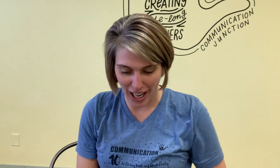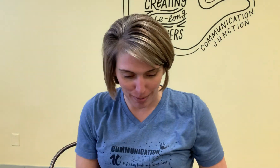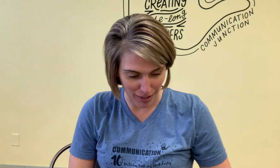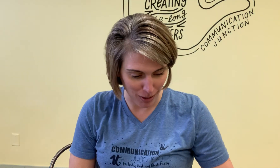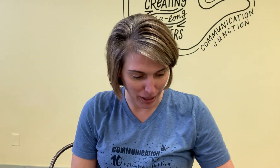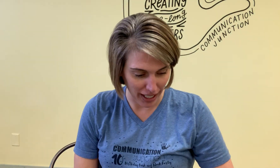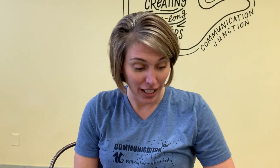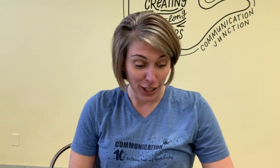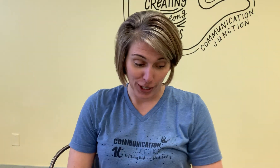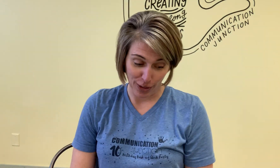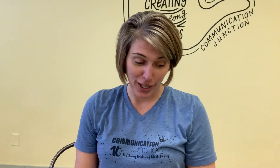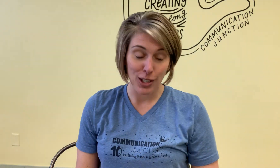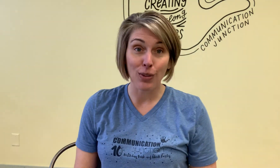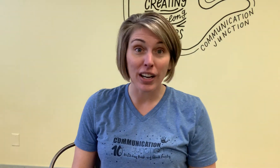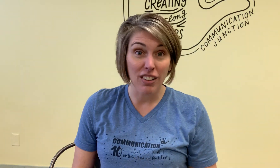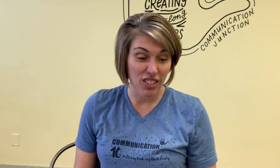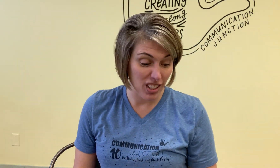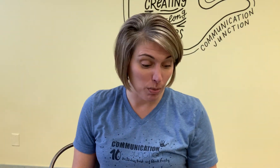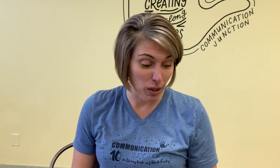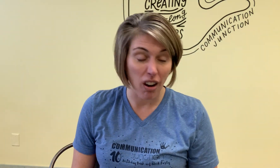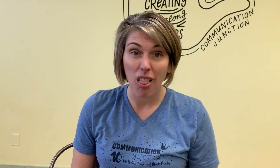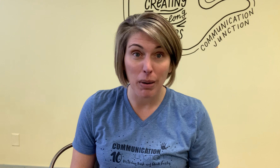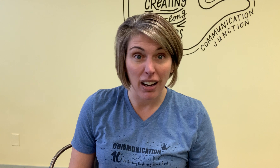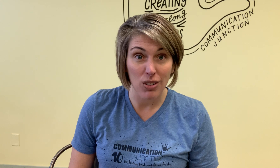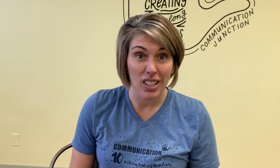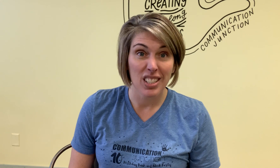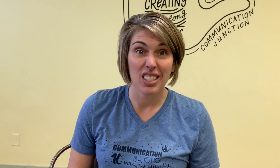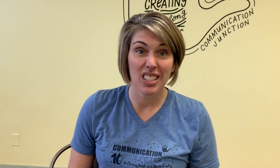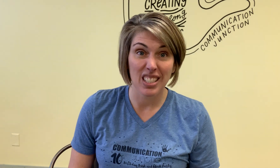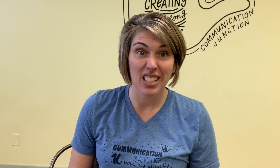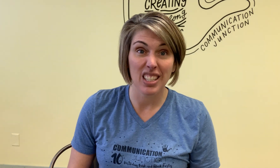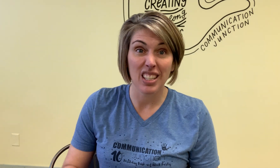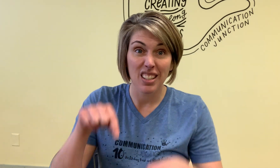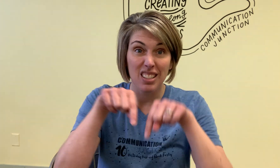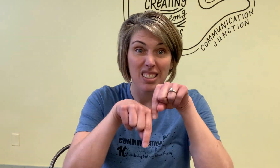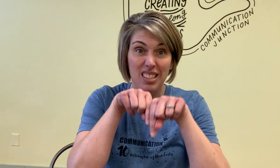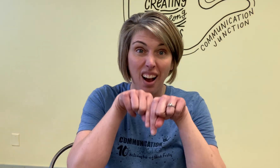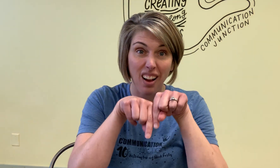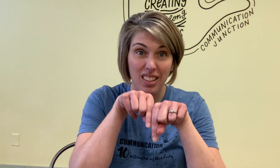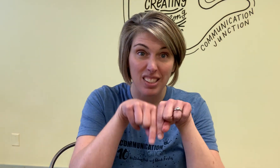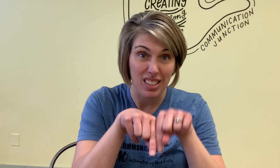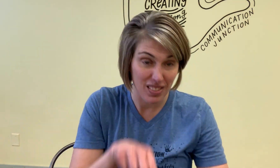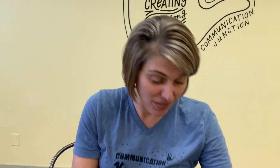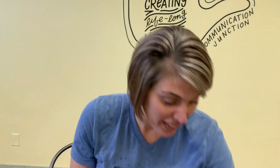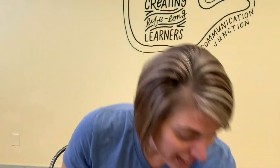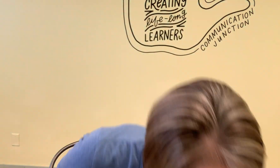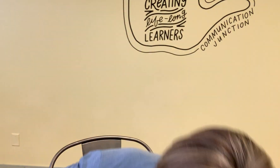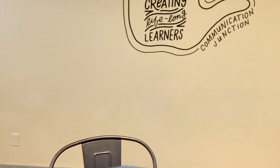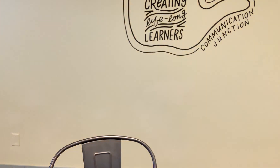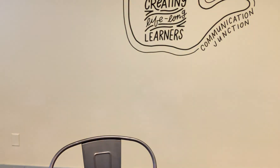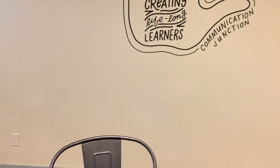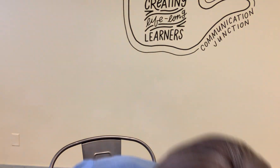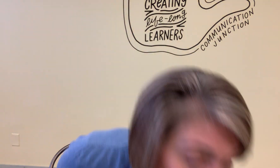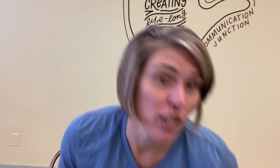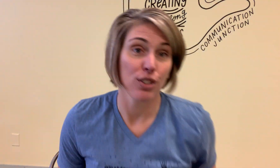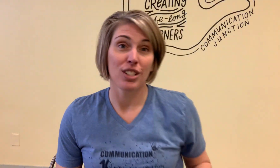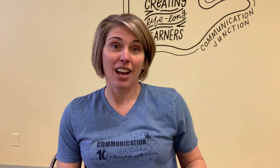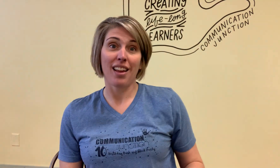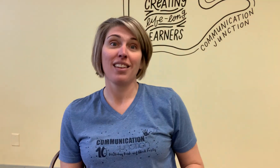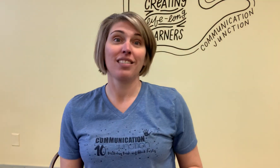job, everybody. All right, are you ready for this book all about stinky socks? Can you show me your sign